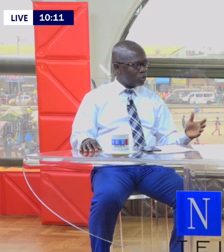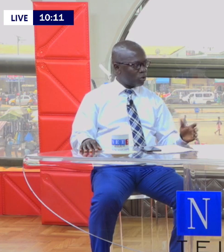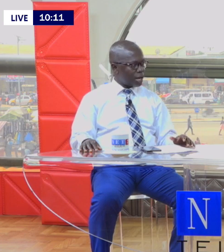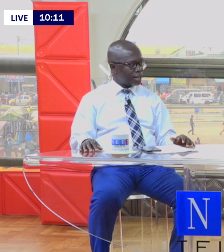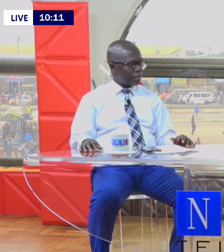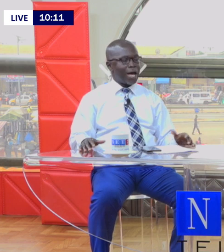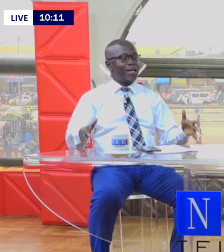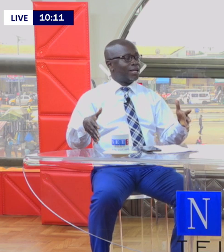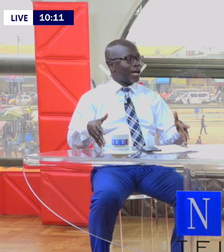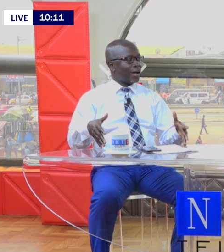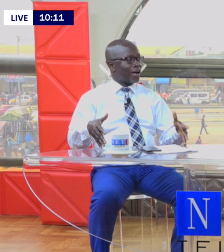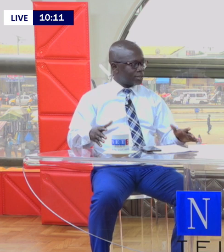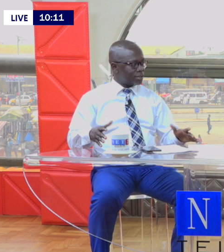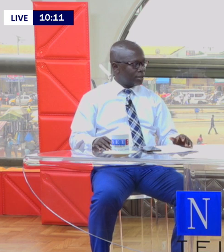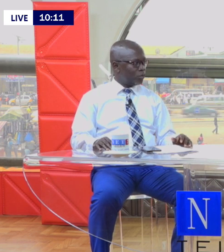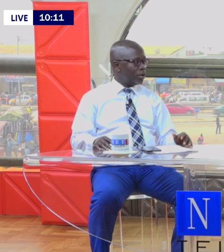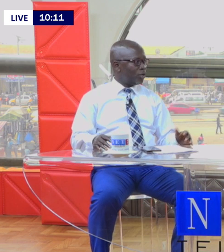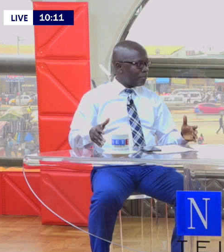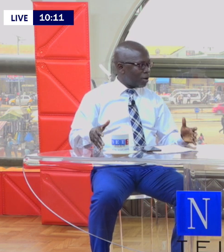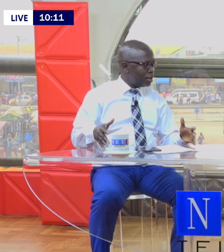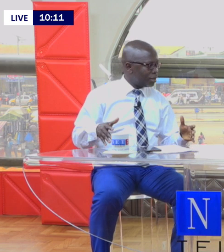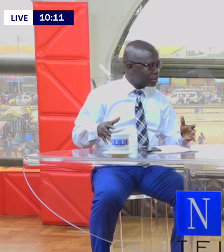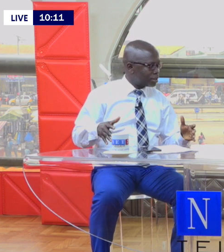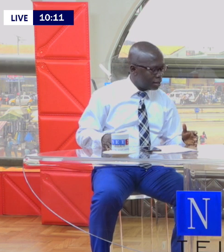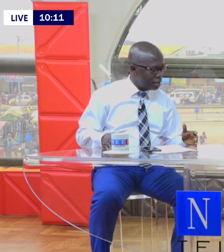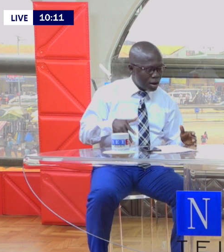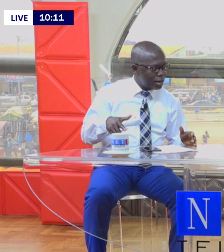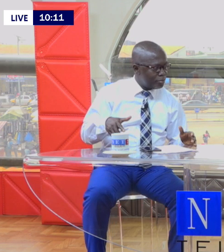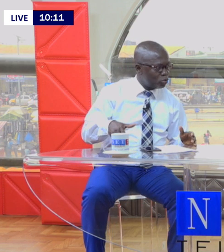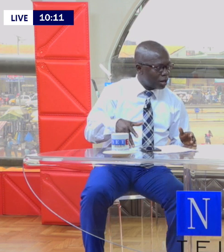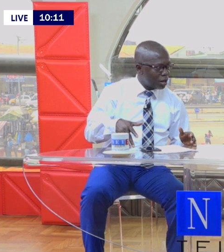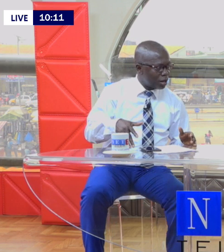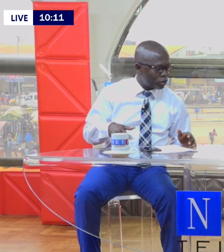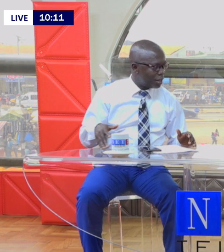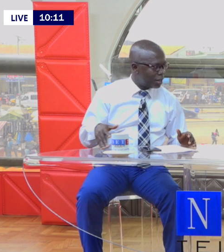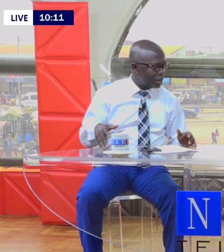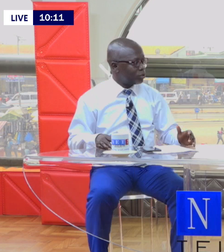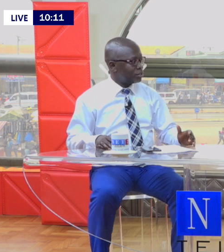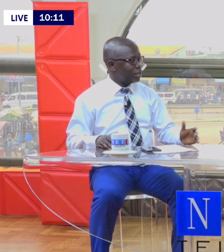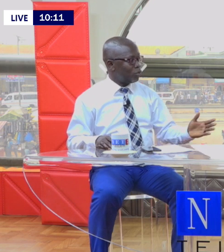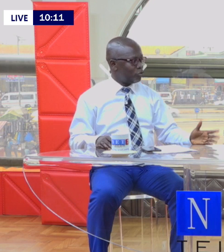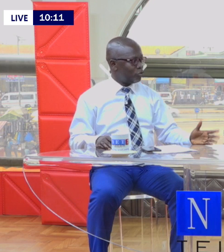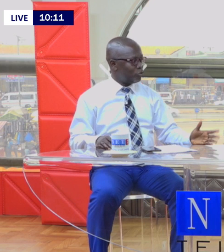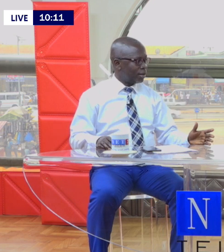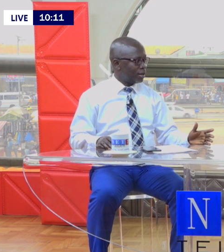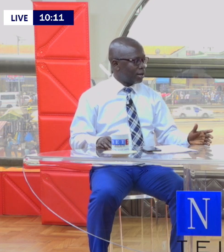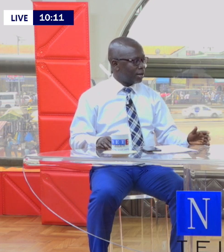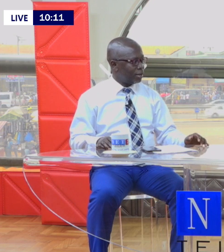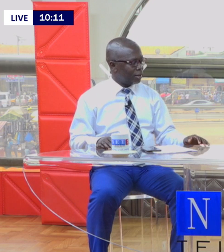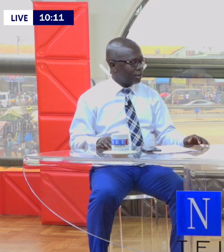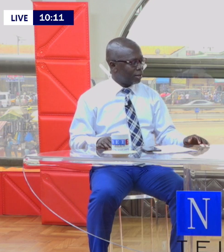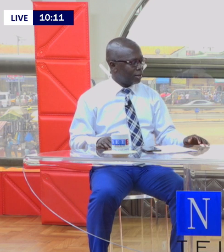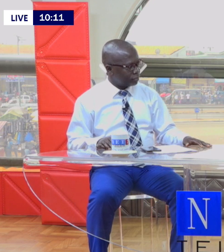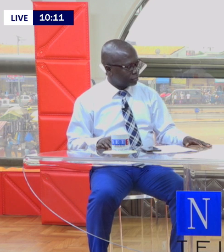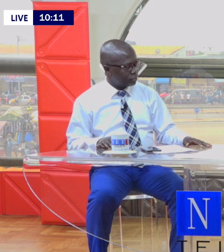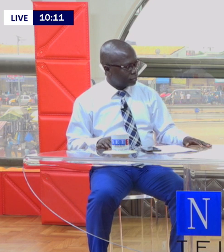sa ho donum ni ade aba e ne ye ni yariana ti we no aba wo ni ye be tna nti kwan a ye be tumi afa so ni ye ne na tna na wo se ye ye ho adwuma e na me ka se obi